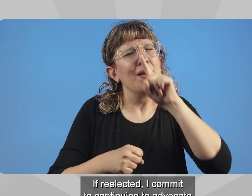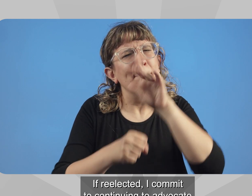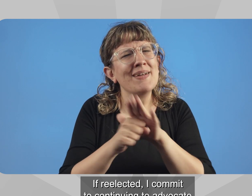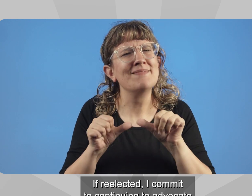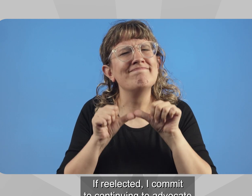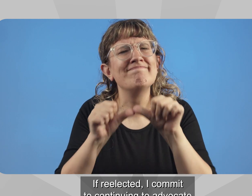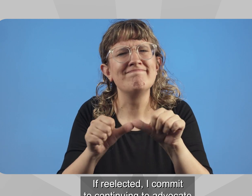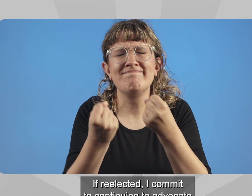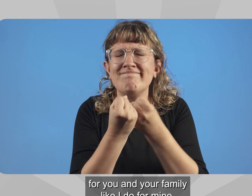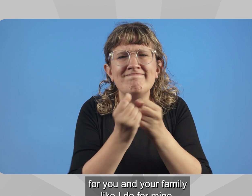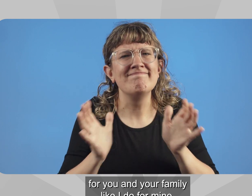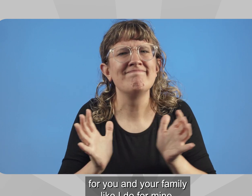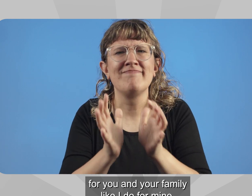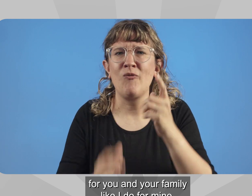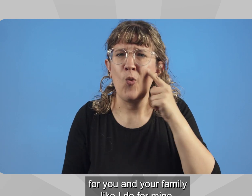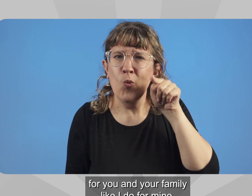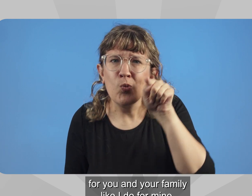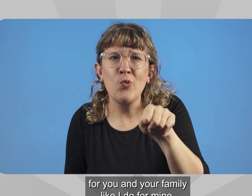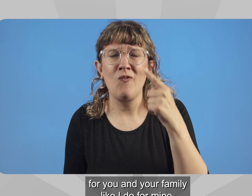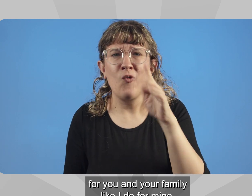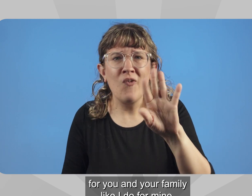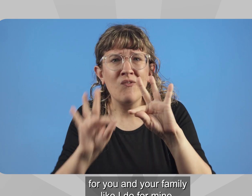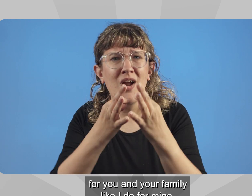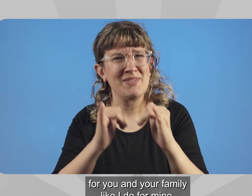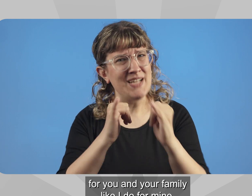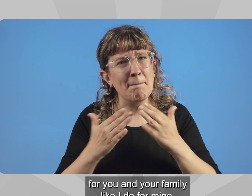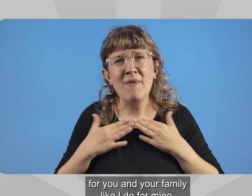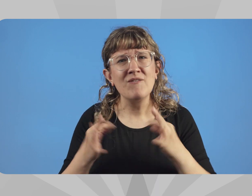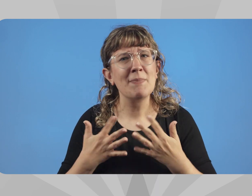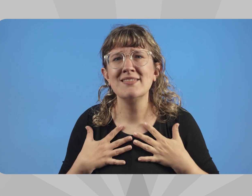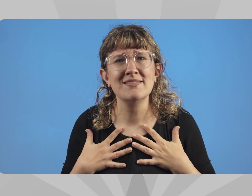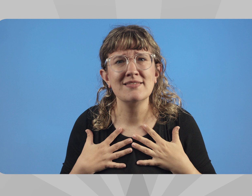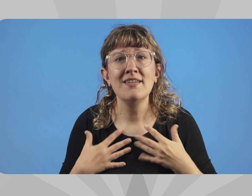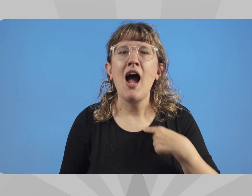to continuing to advocate for you and your family like I do for mine.